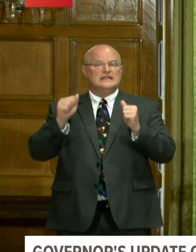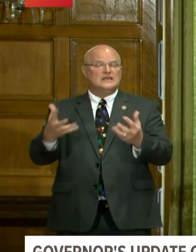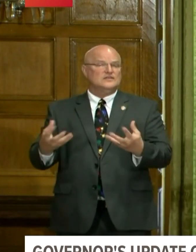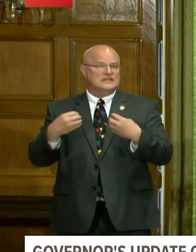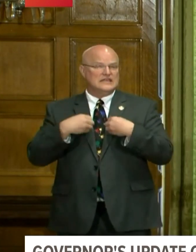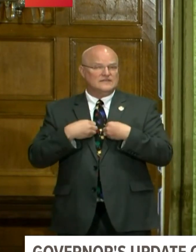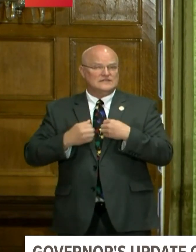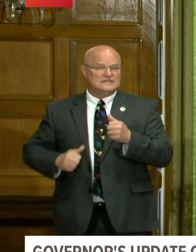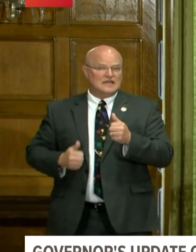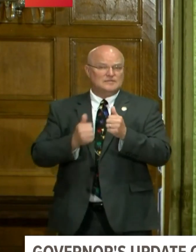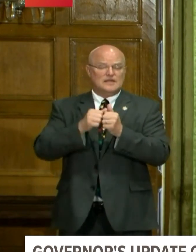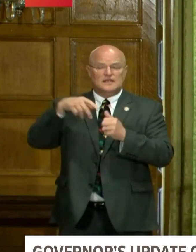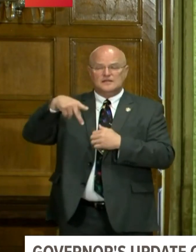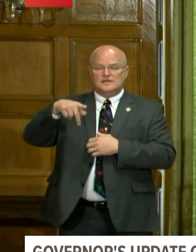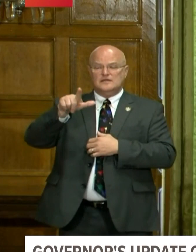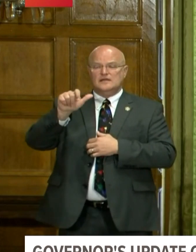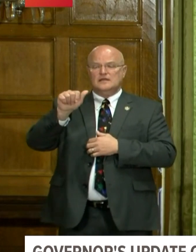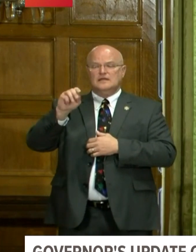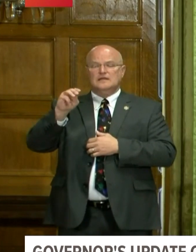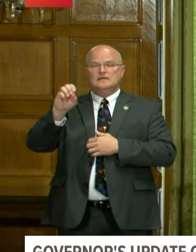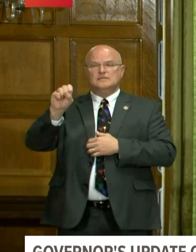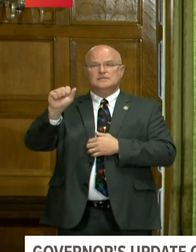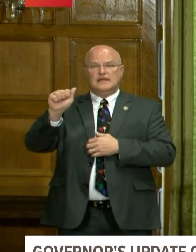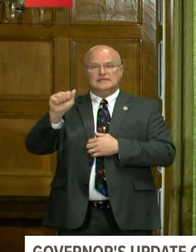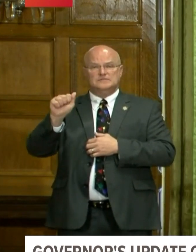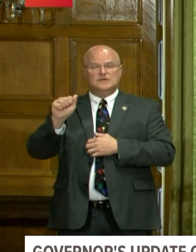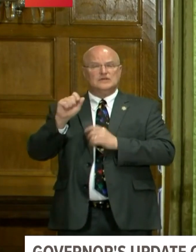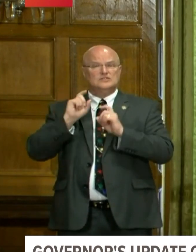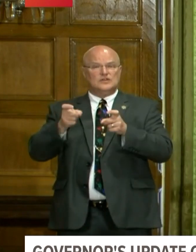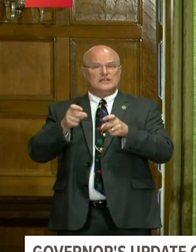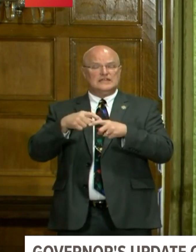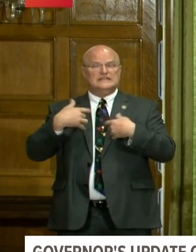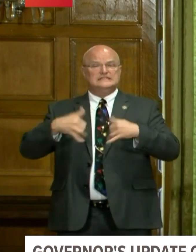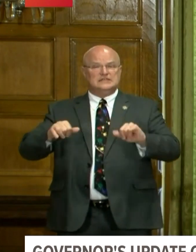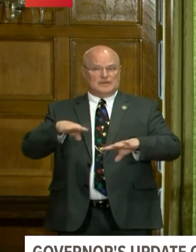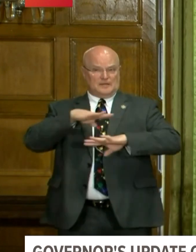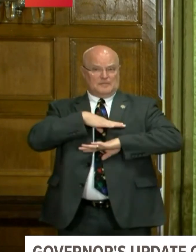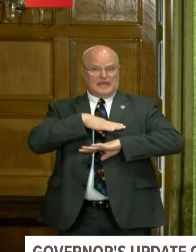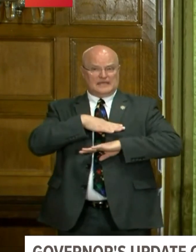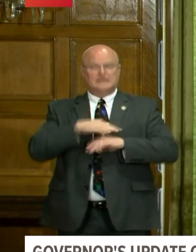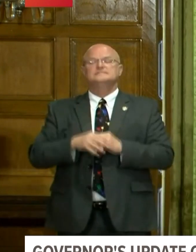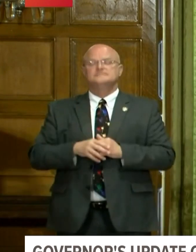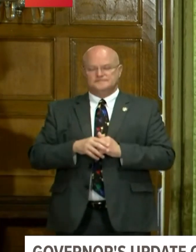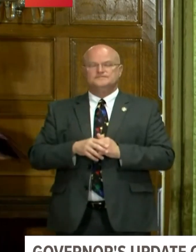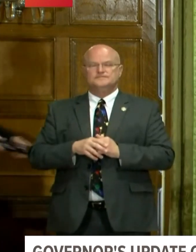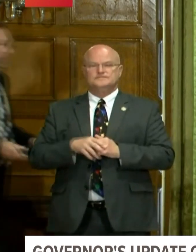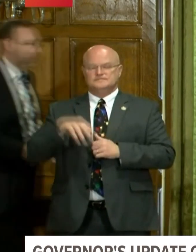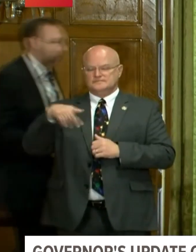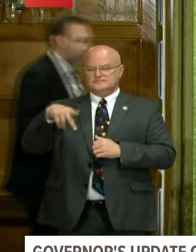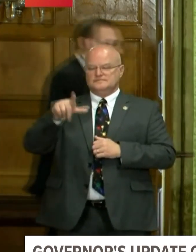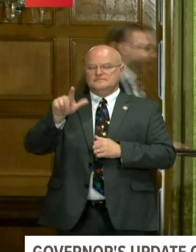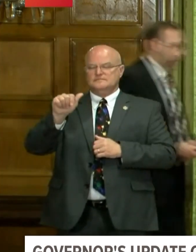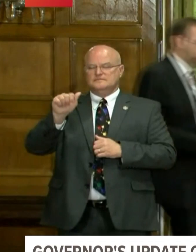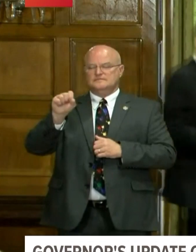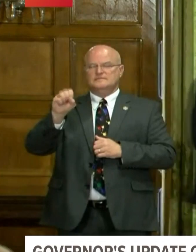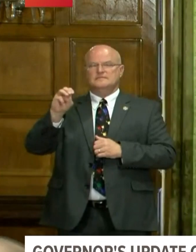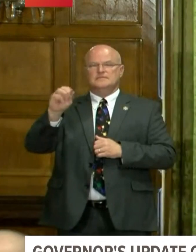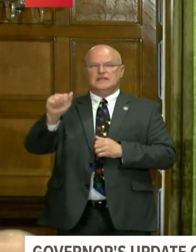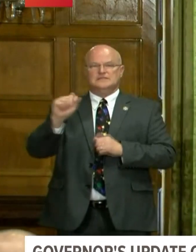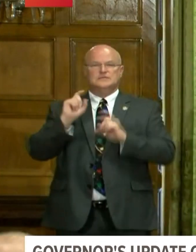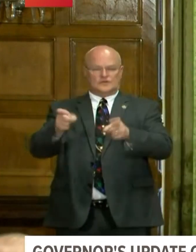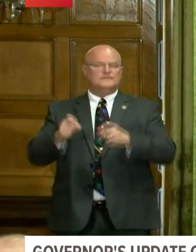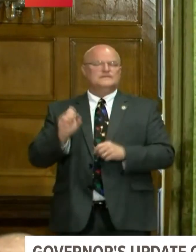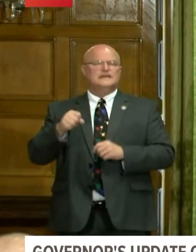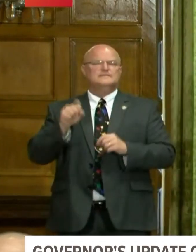give us an update on the plasma donations and if the need is still being met? Okay. The plasma donations.